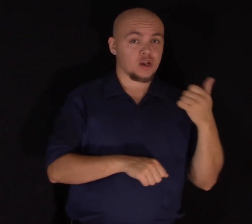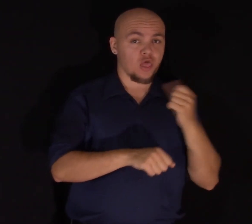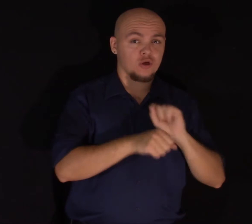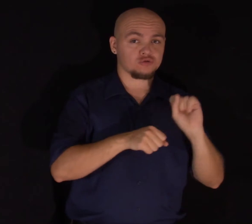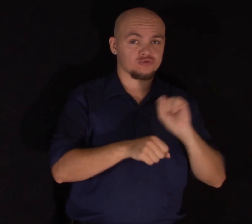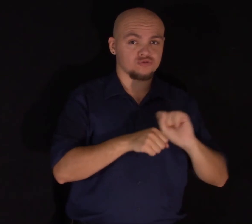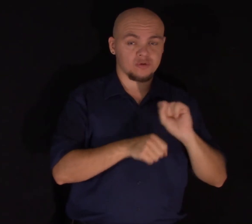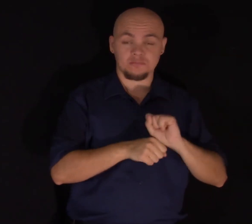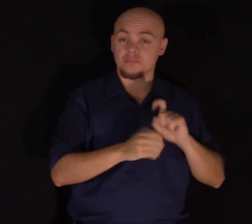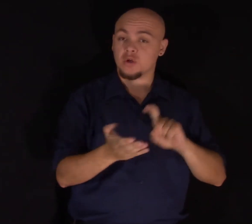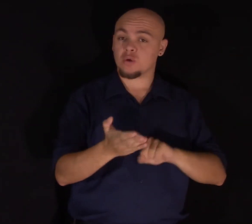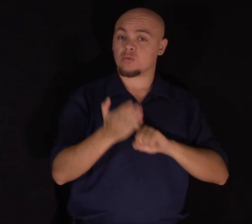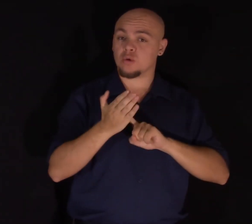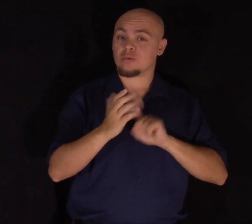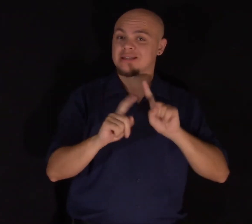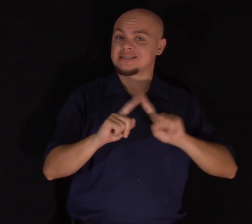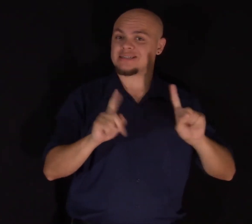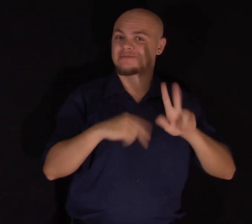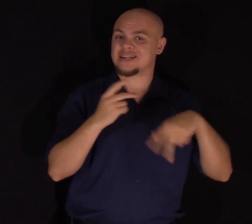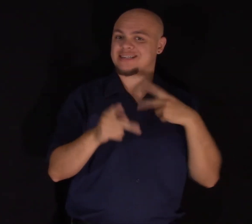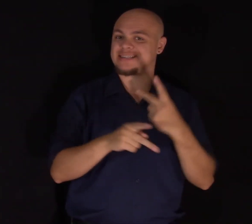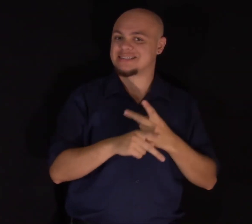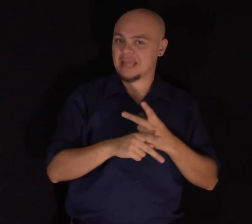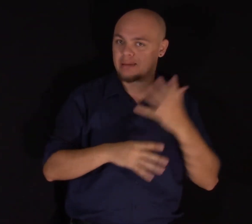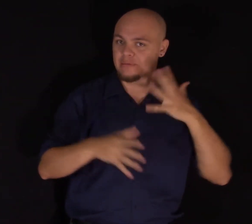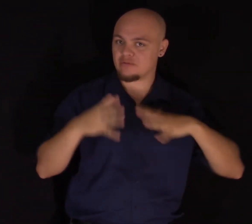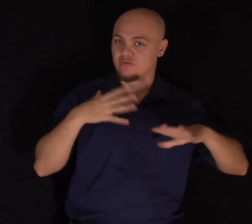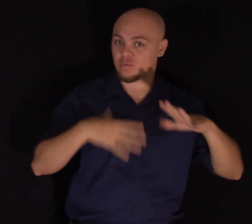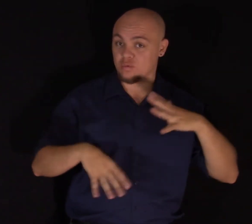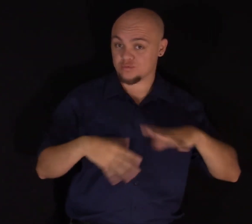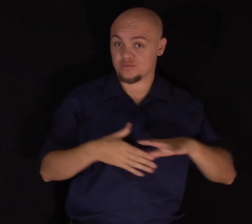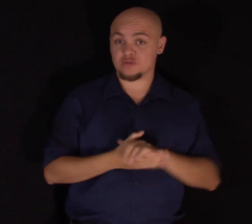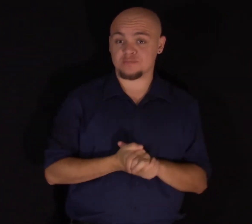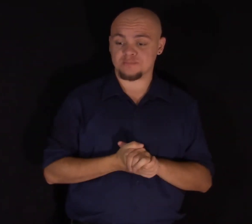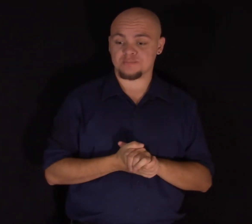required a different kind of uniform.